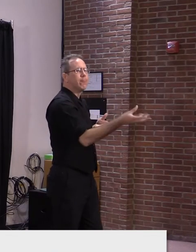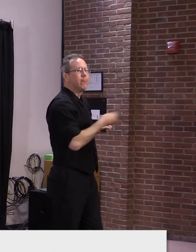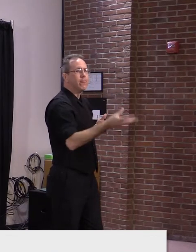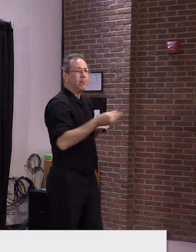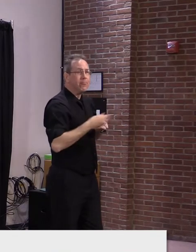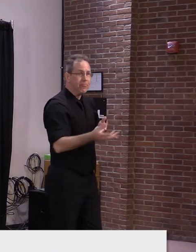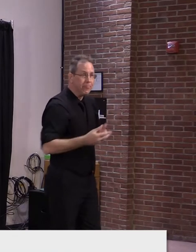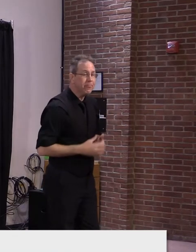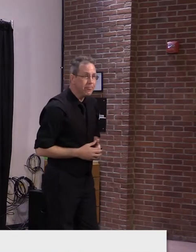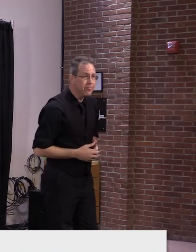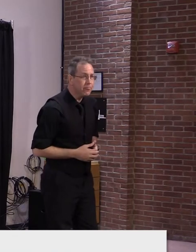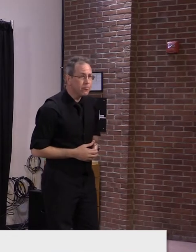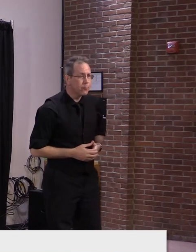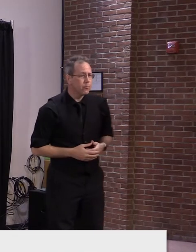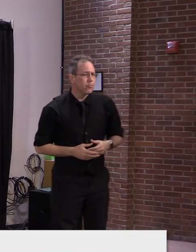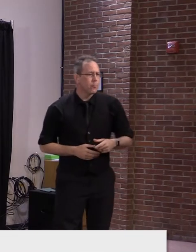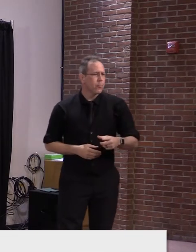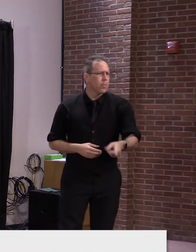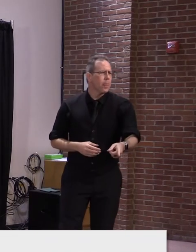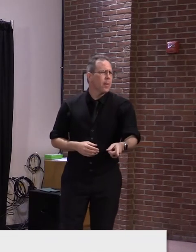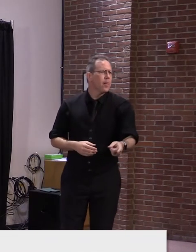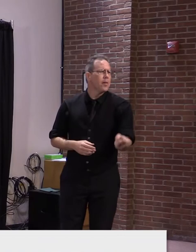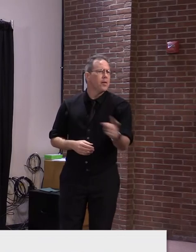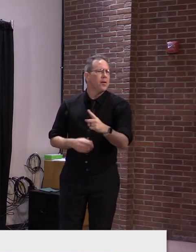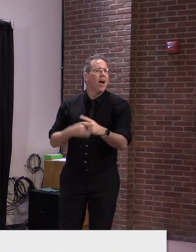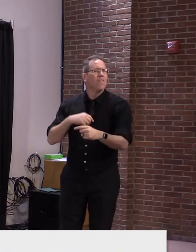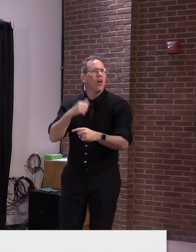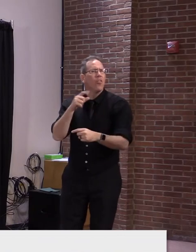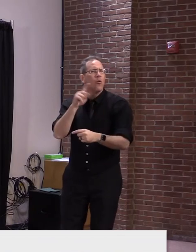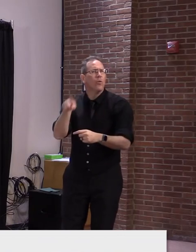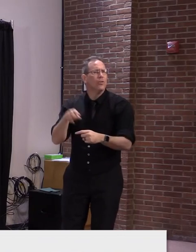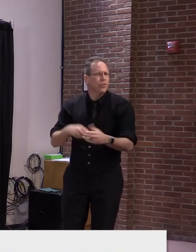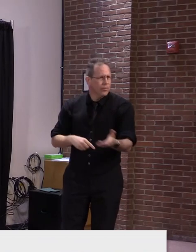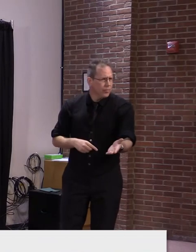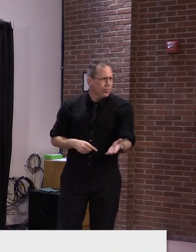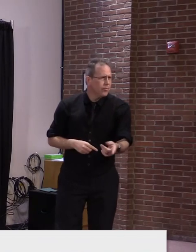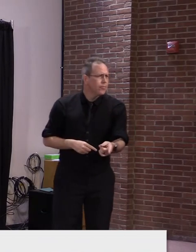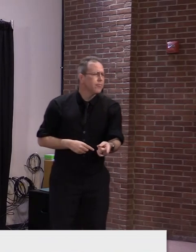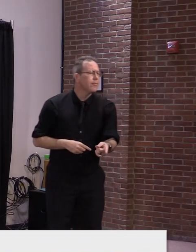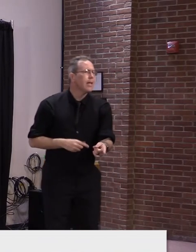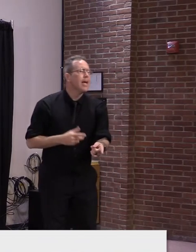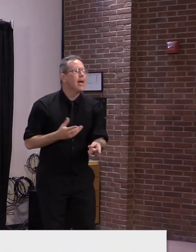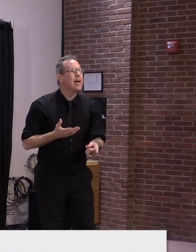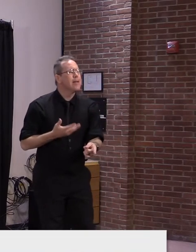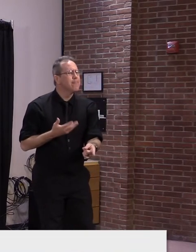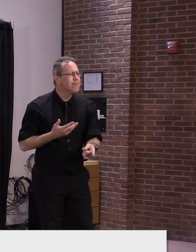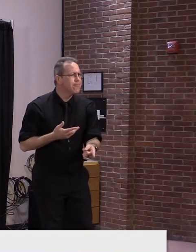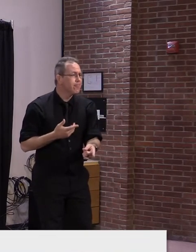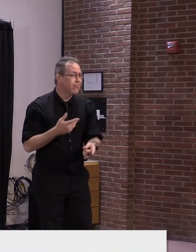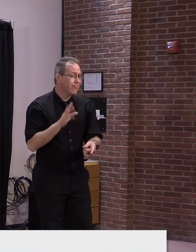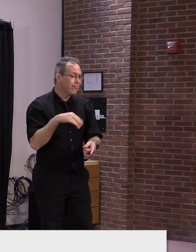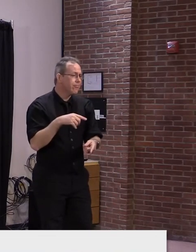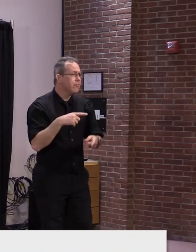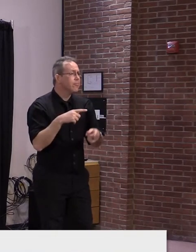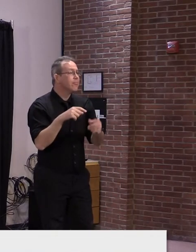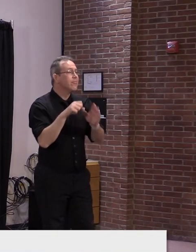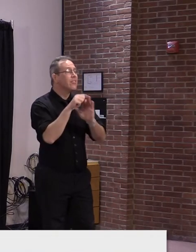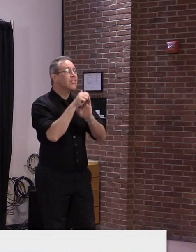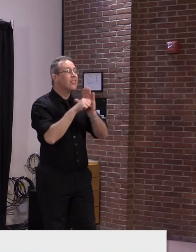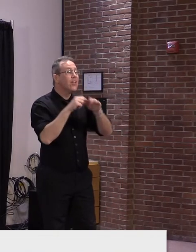And I guess part of what I was looking for was the dedication of state, specific state